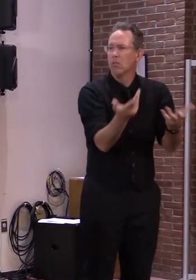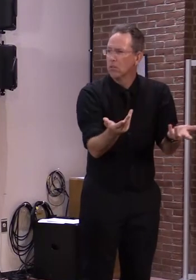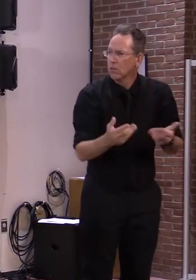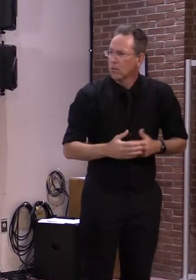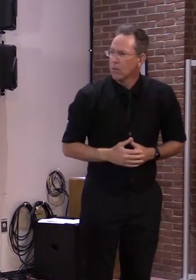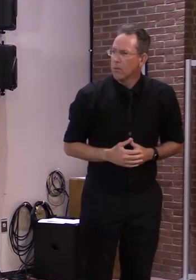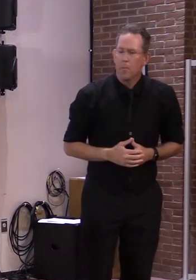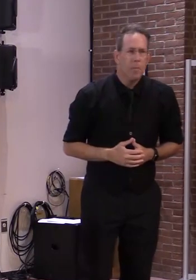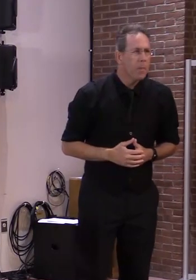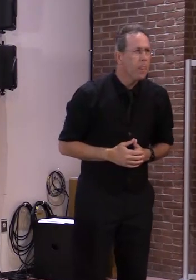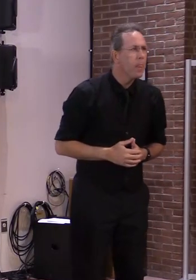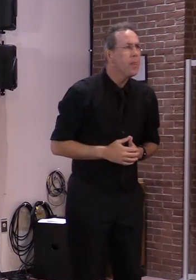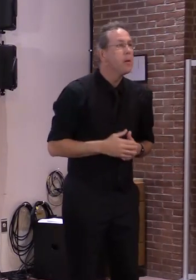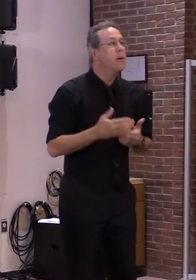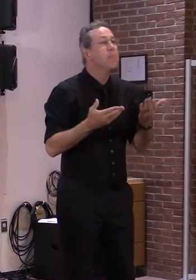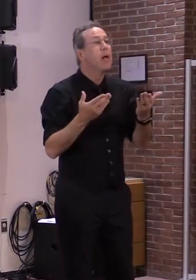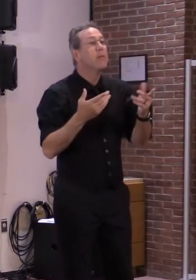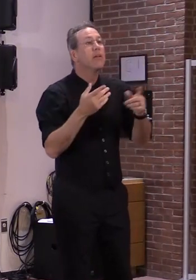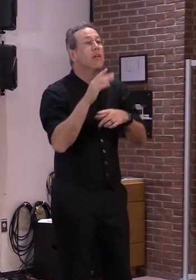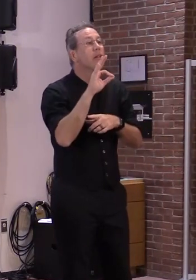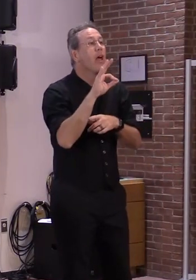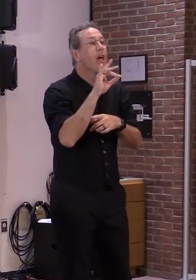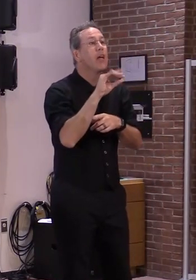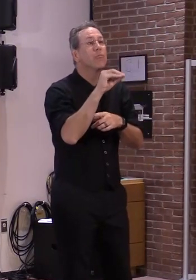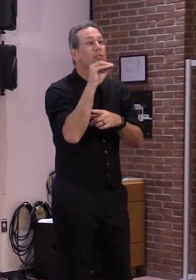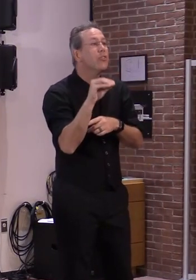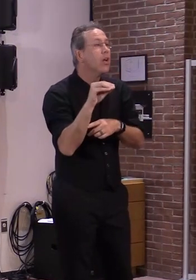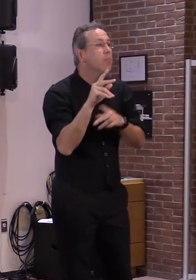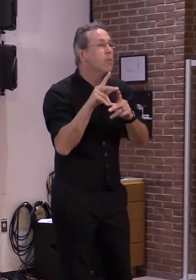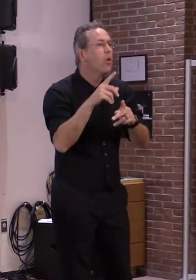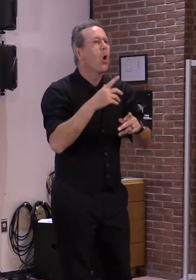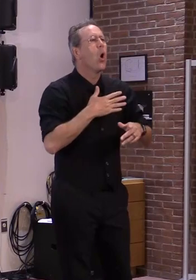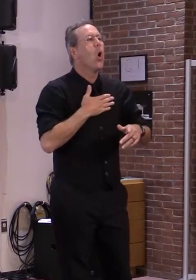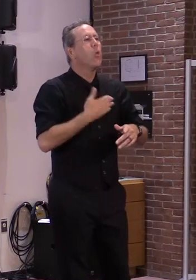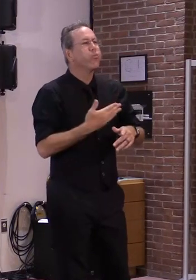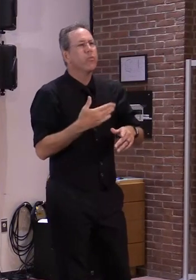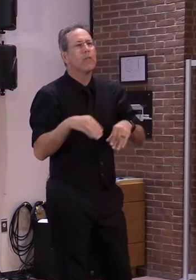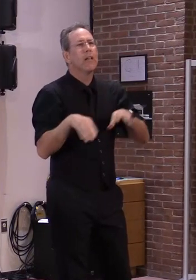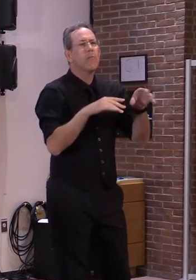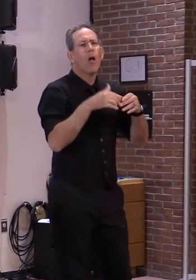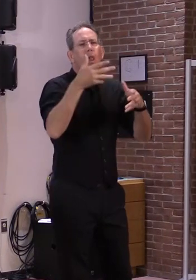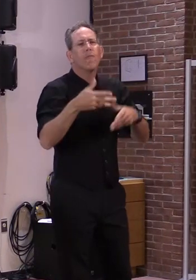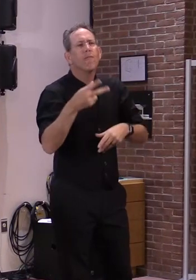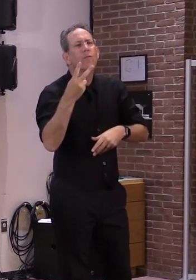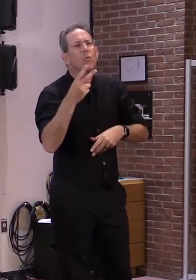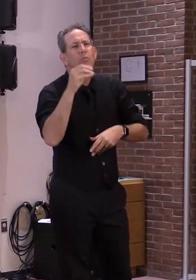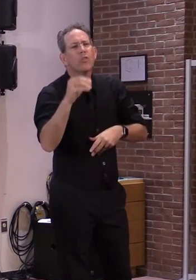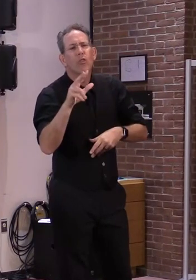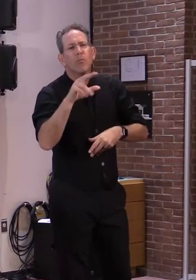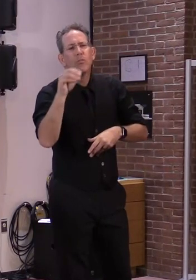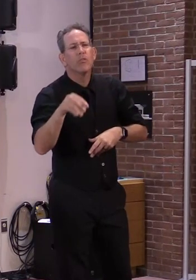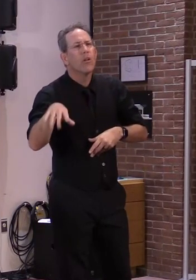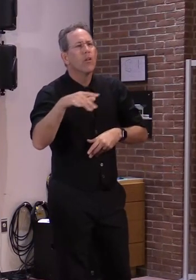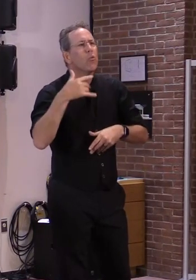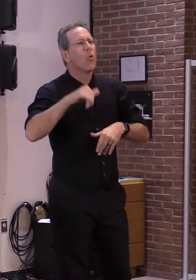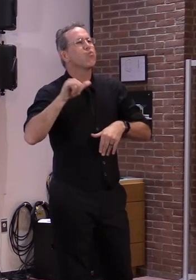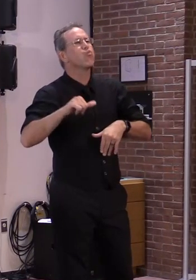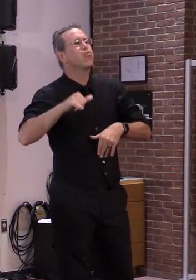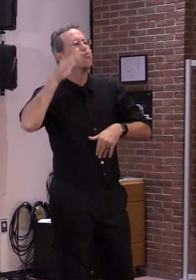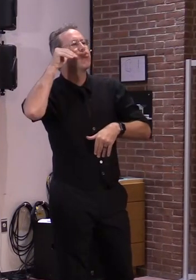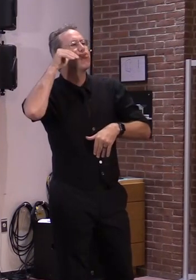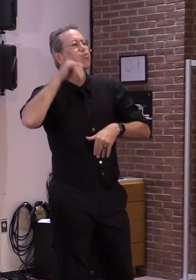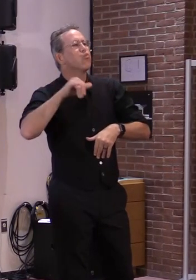leave, but it's the 2% that you're going to be stuck with and that the hotel owner cannot reclaim his